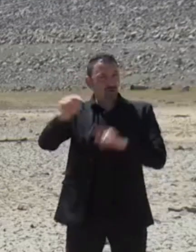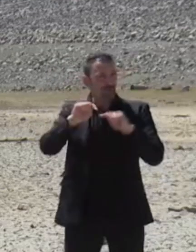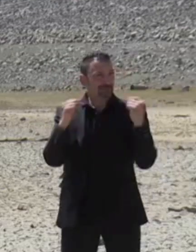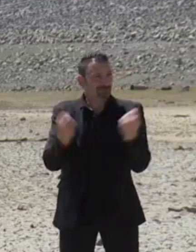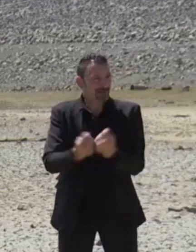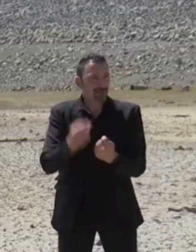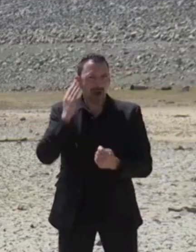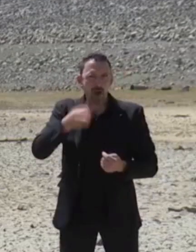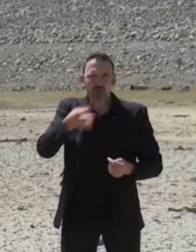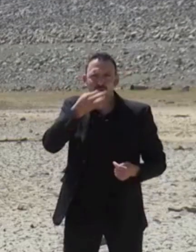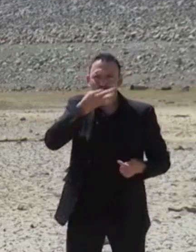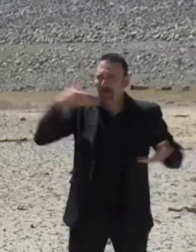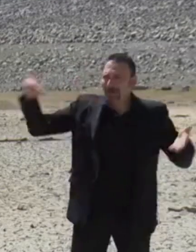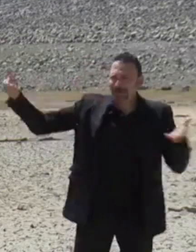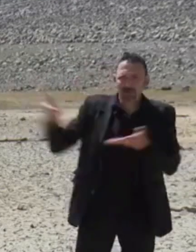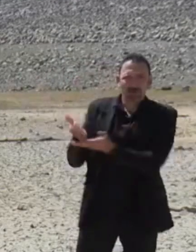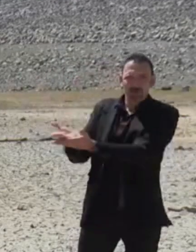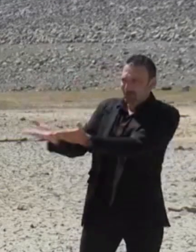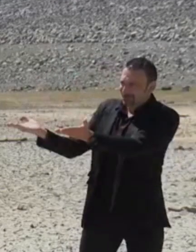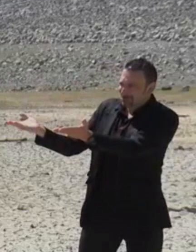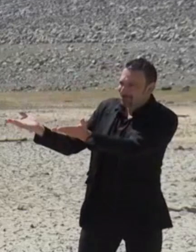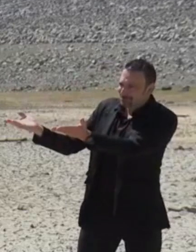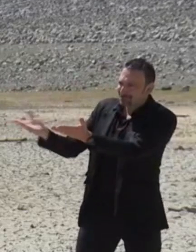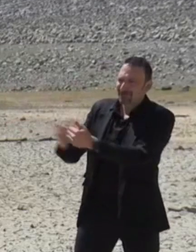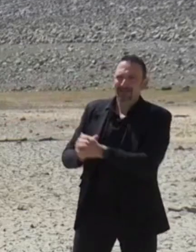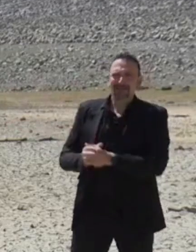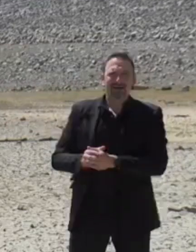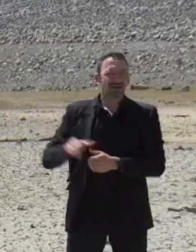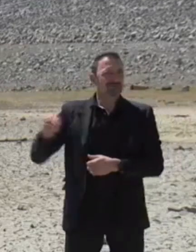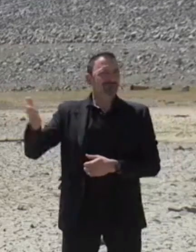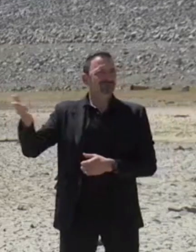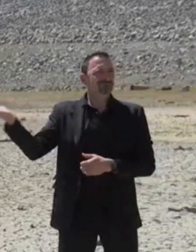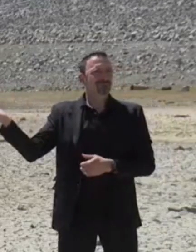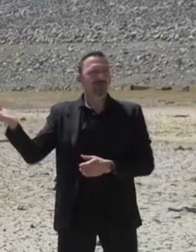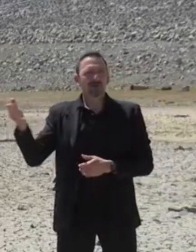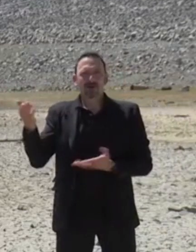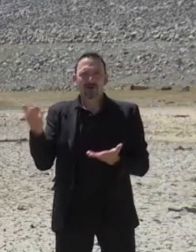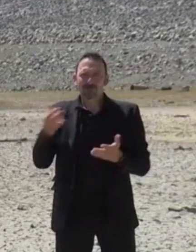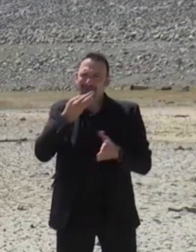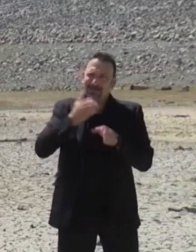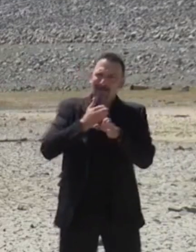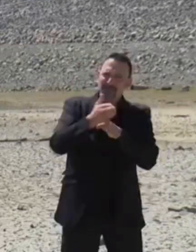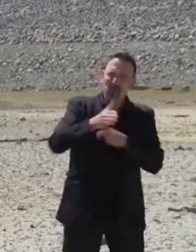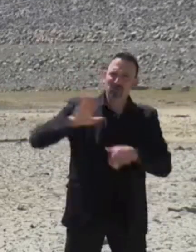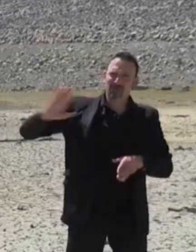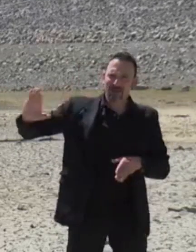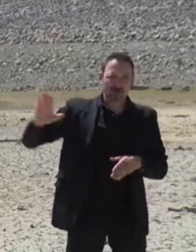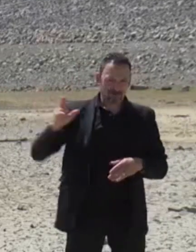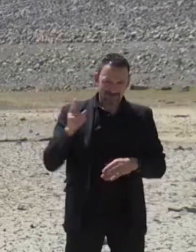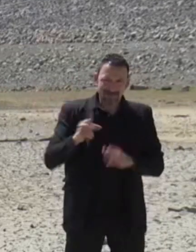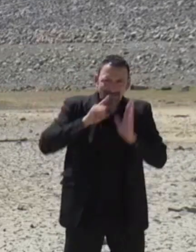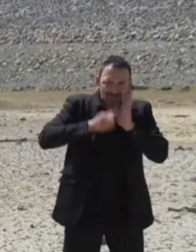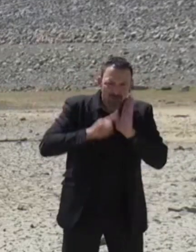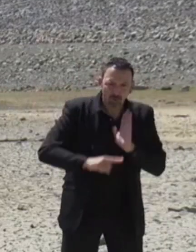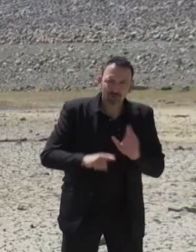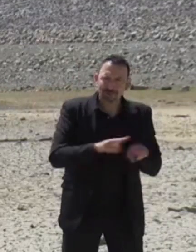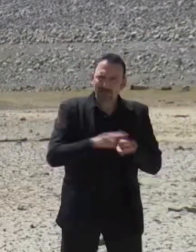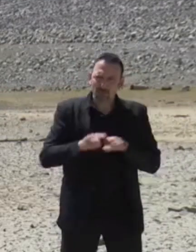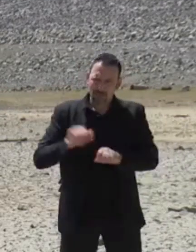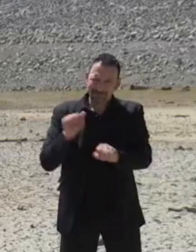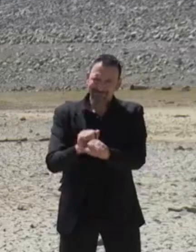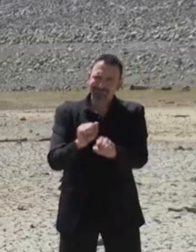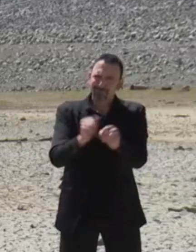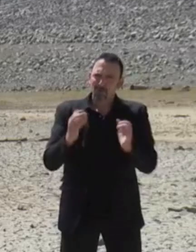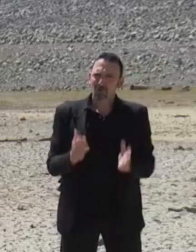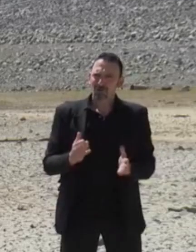moment, as I referred to them, of experts and historians as well as practitioners on all